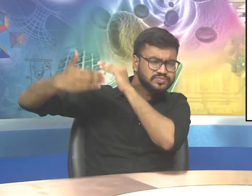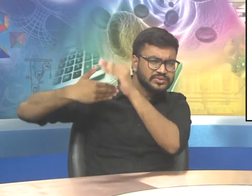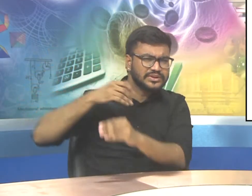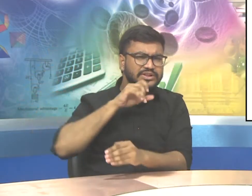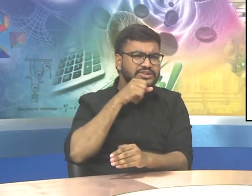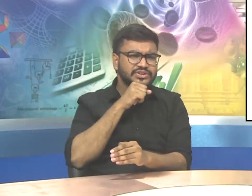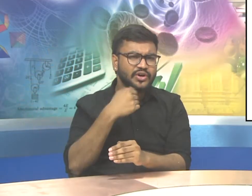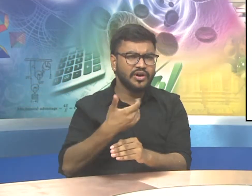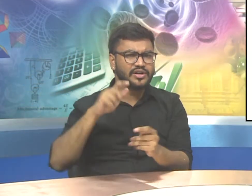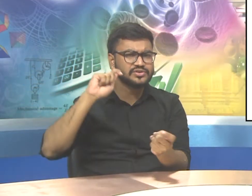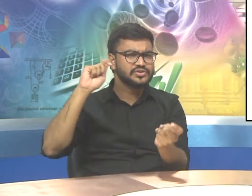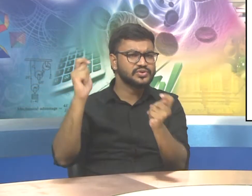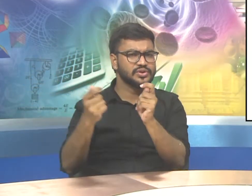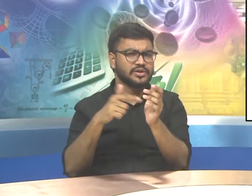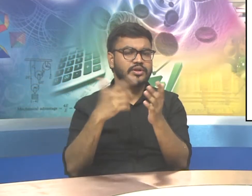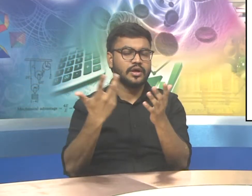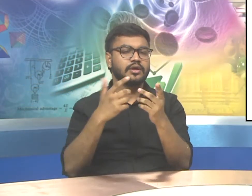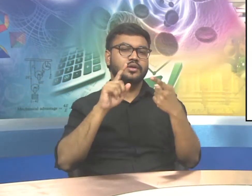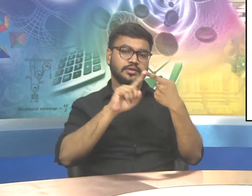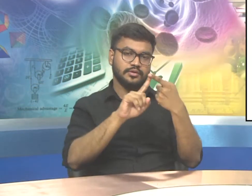through Ages.